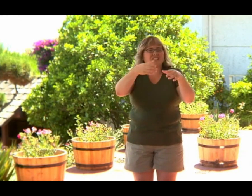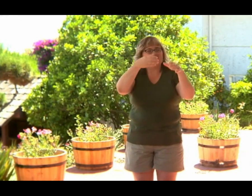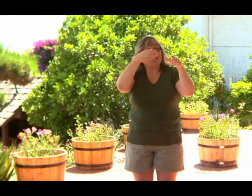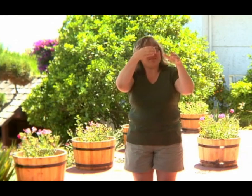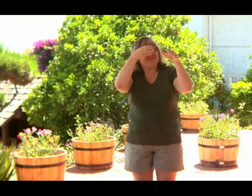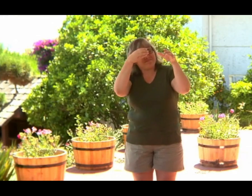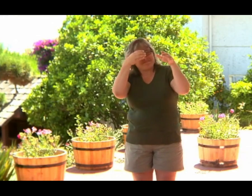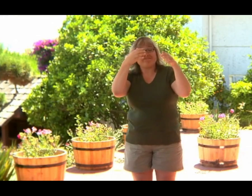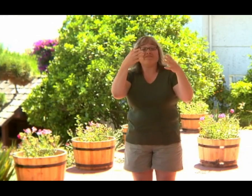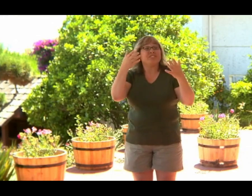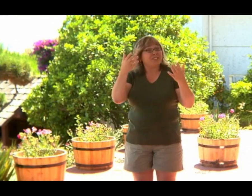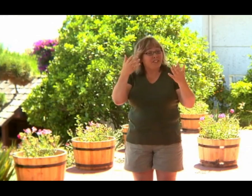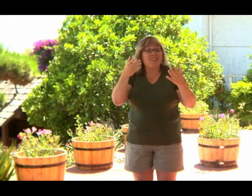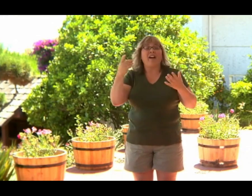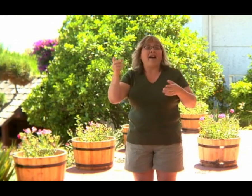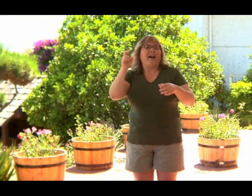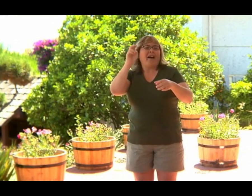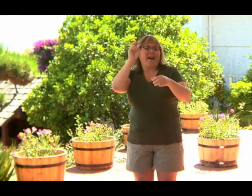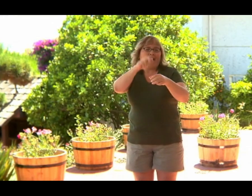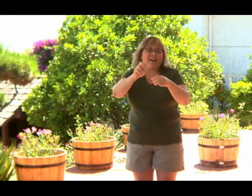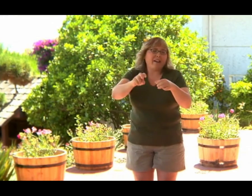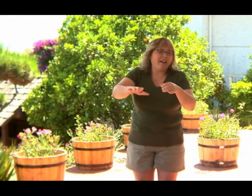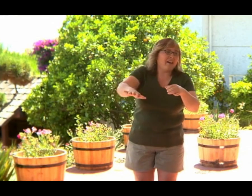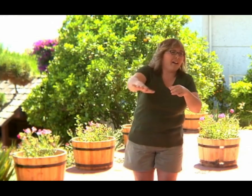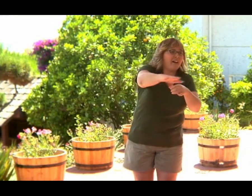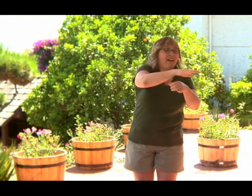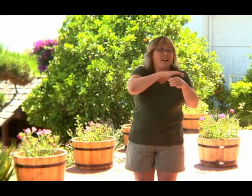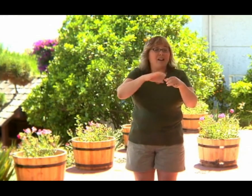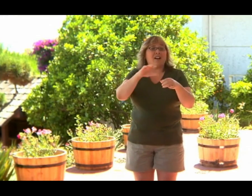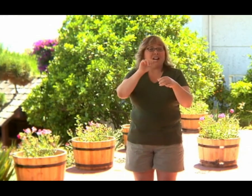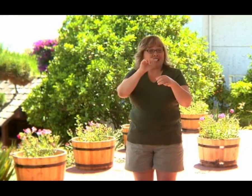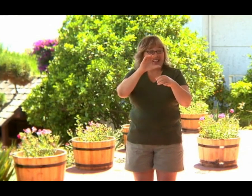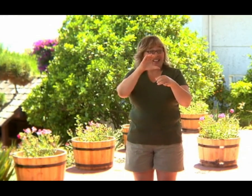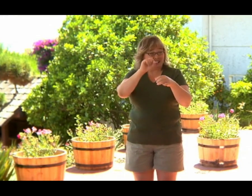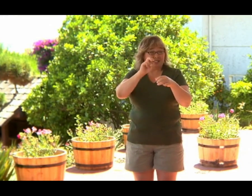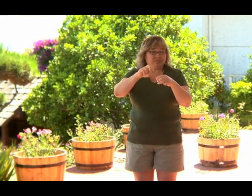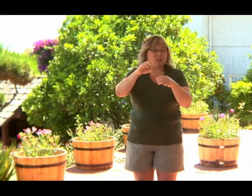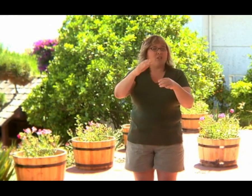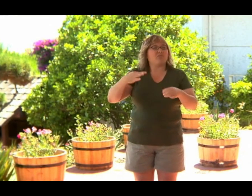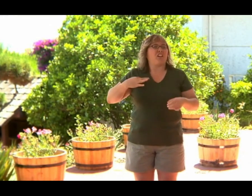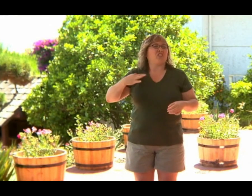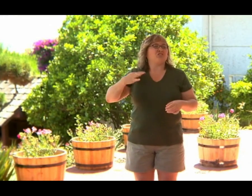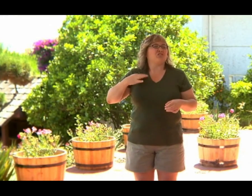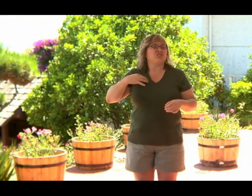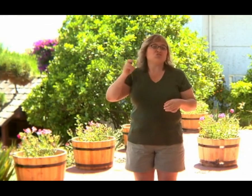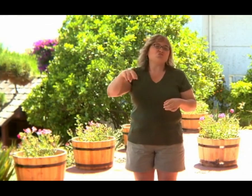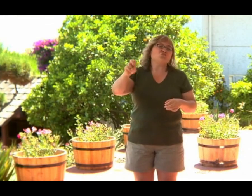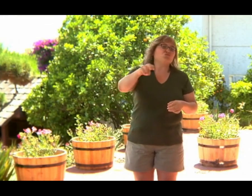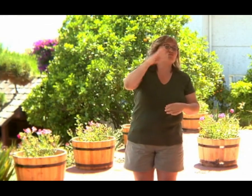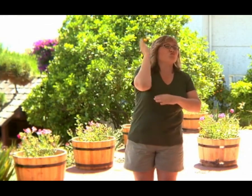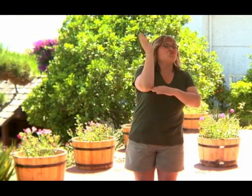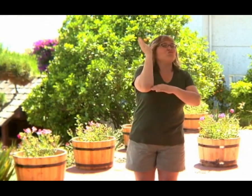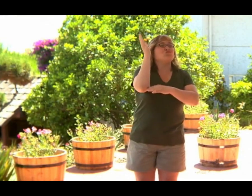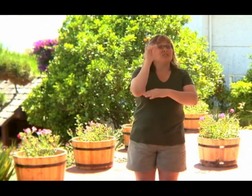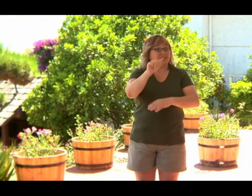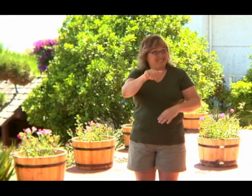Eventually, she became quite well informed about cancer and wanted to share her knowledge with other members of the deaf community. So, she